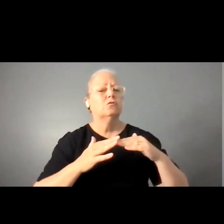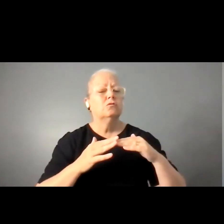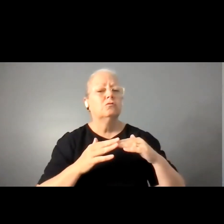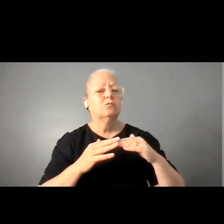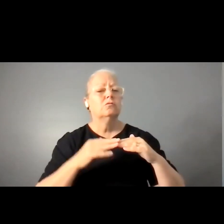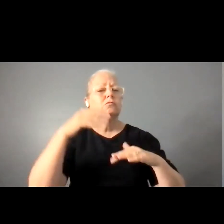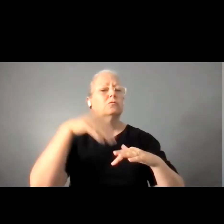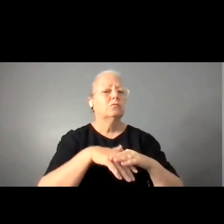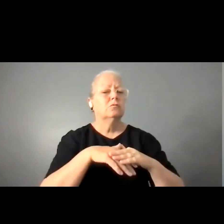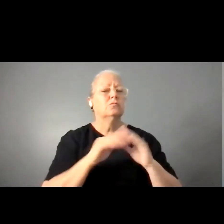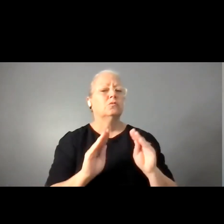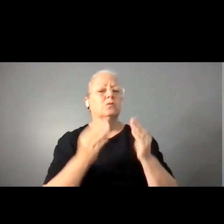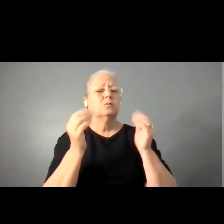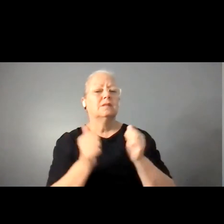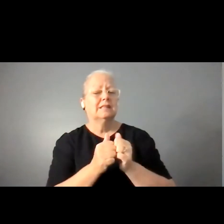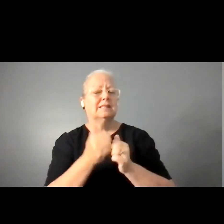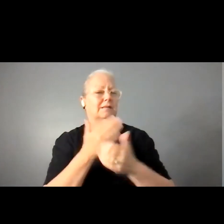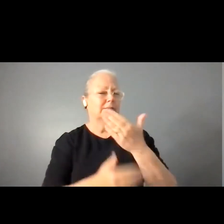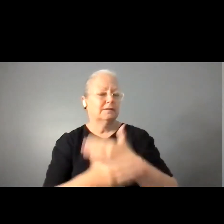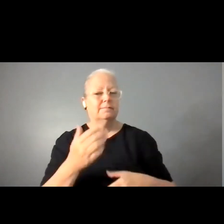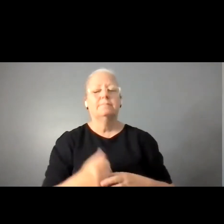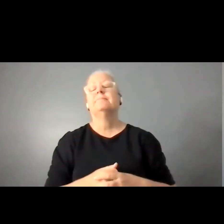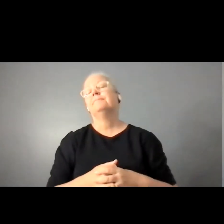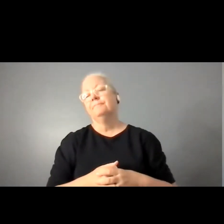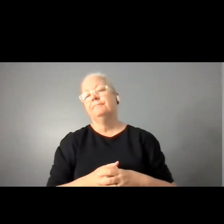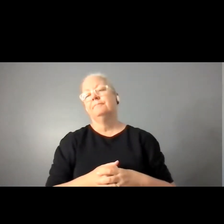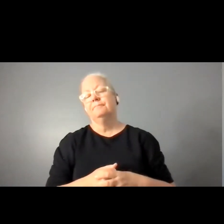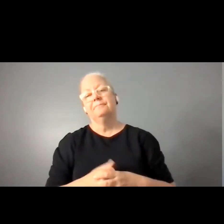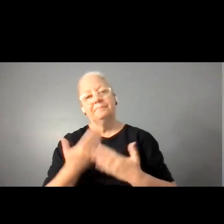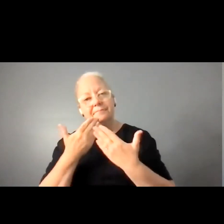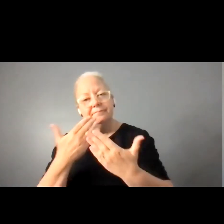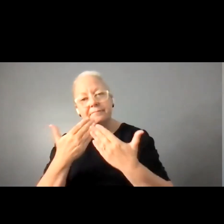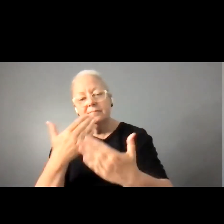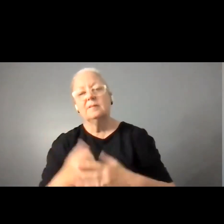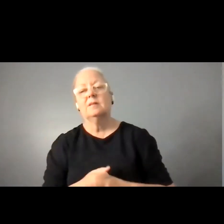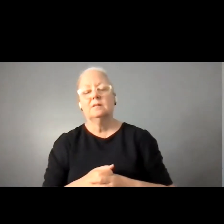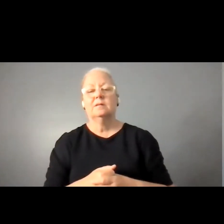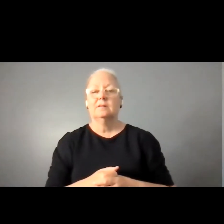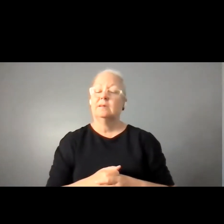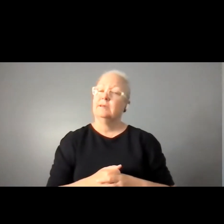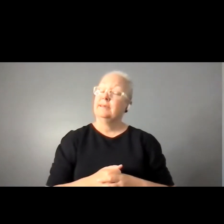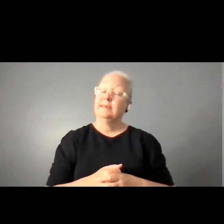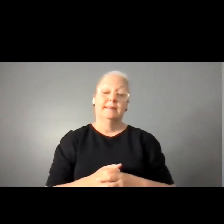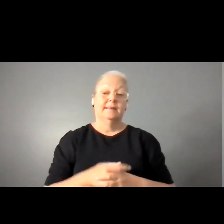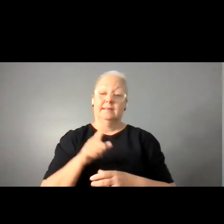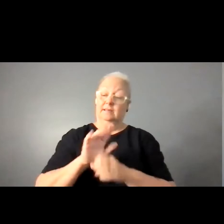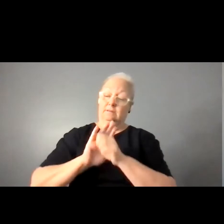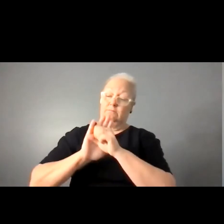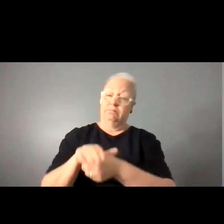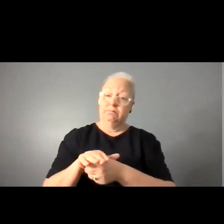Es que sí, no hay nada más duro que la Yeah, it's discriminación. true. There is nothing harder than discrimination. But in your case, Natalie,